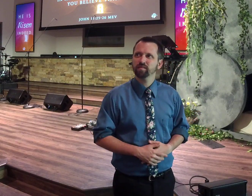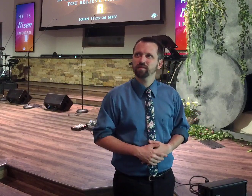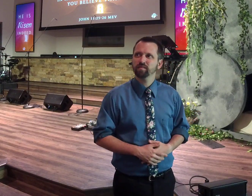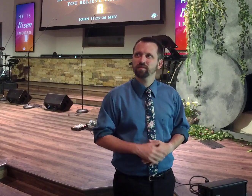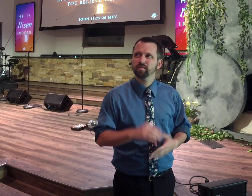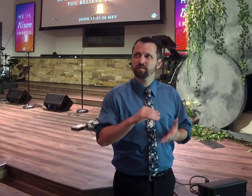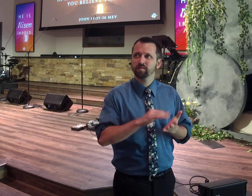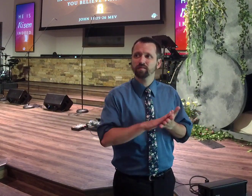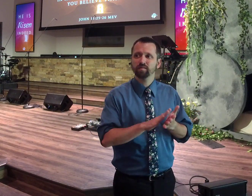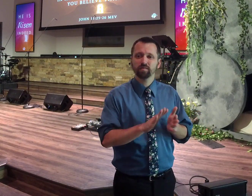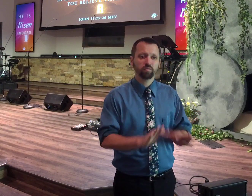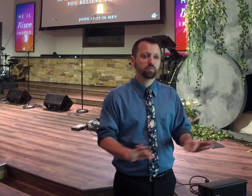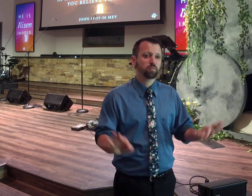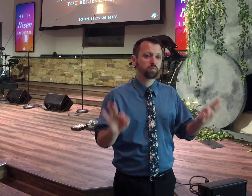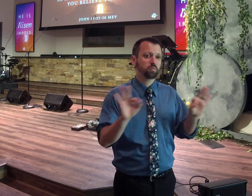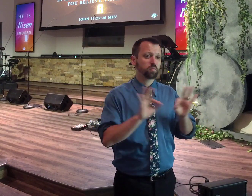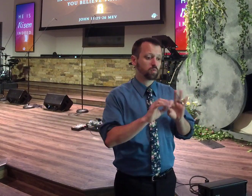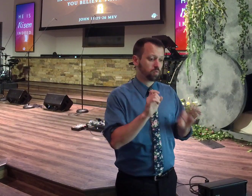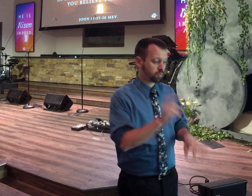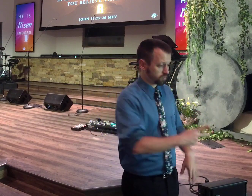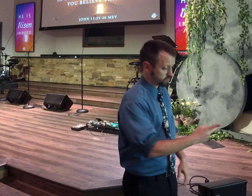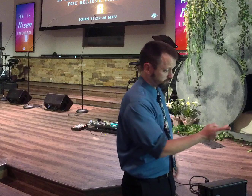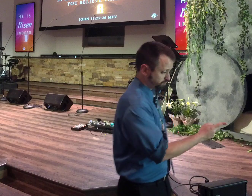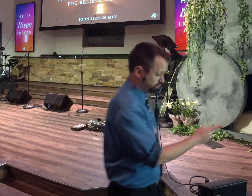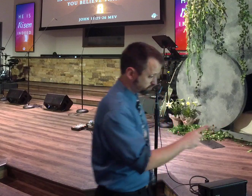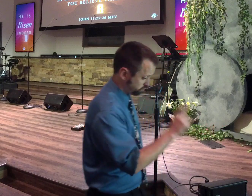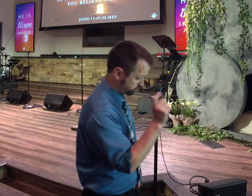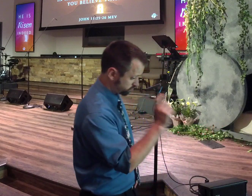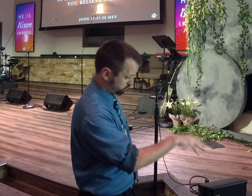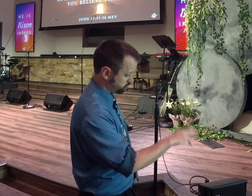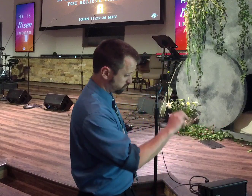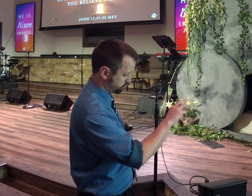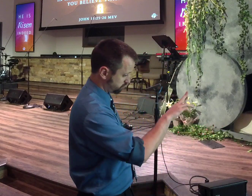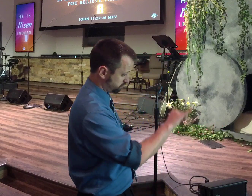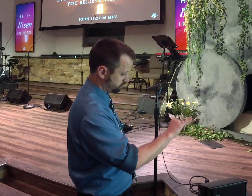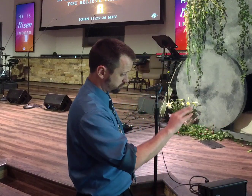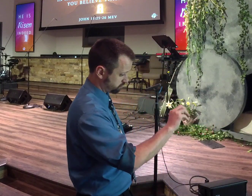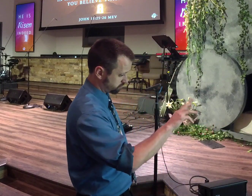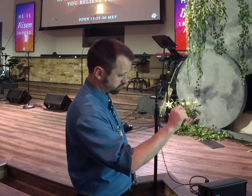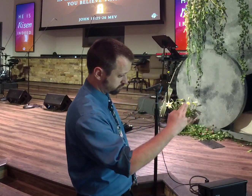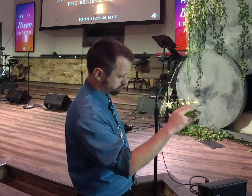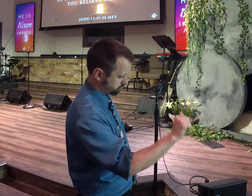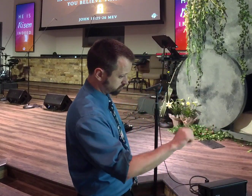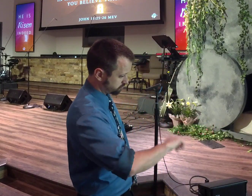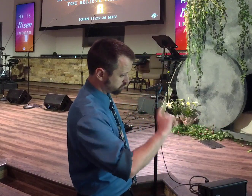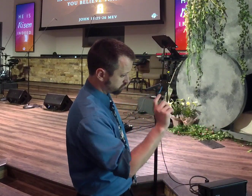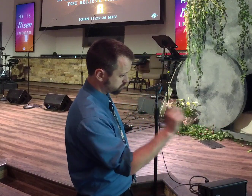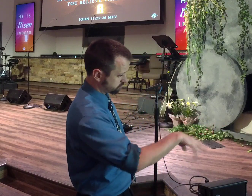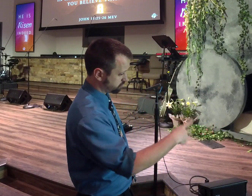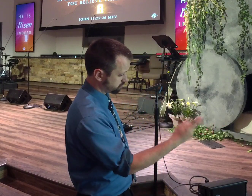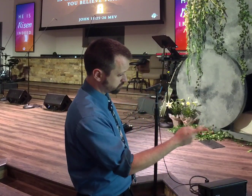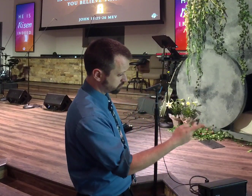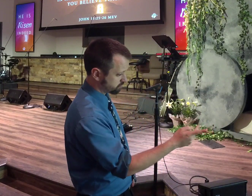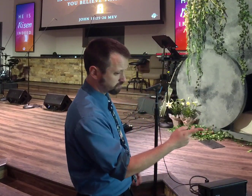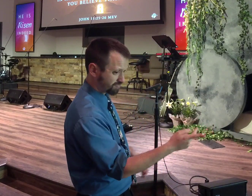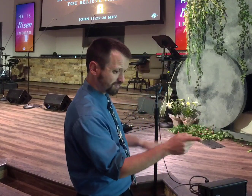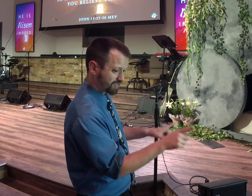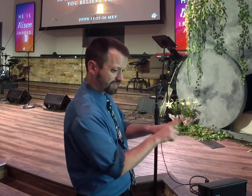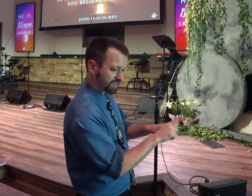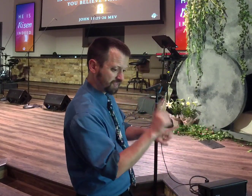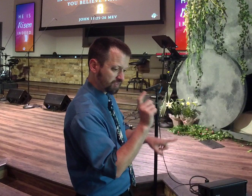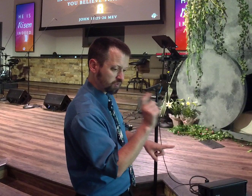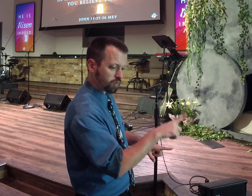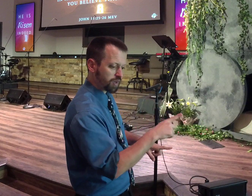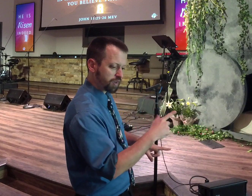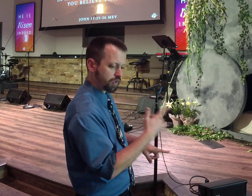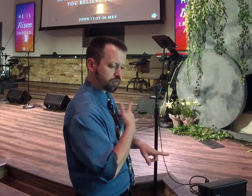important question to those two ladies that day, Mary and Martha. And the question that he asked them is the same question that should penetrate